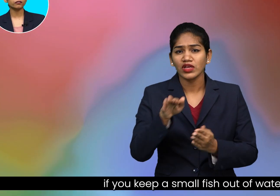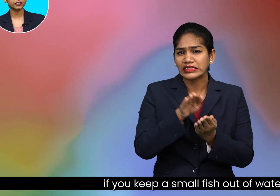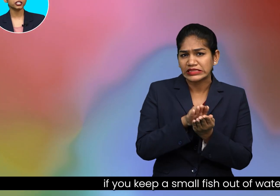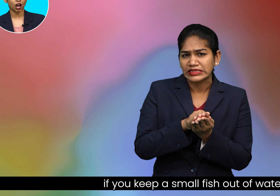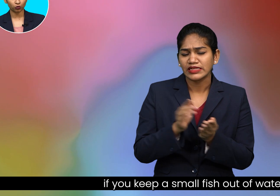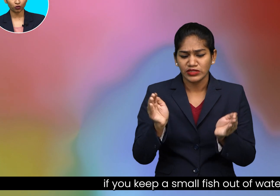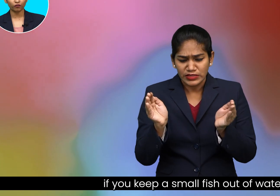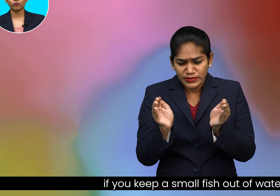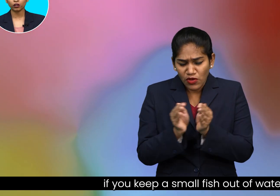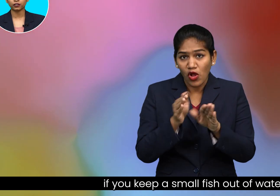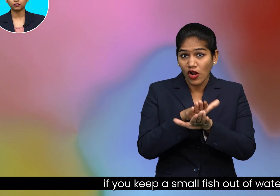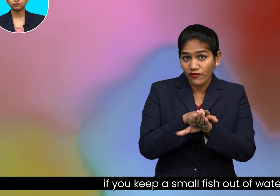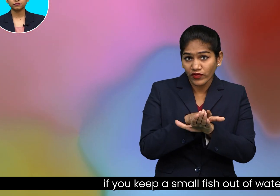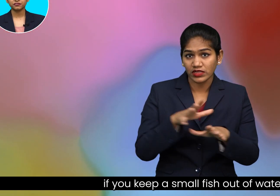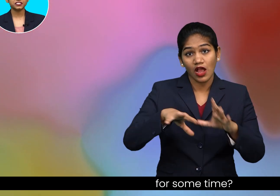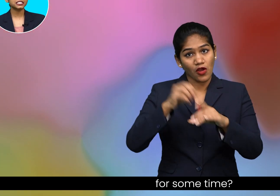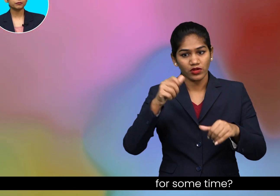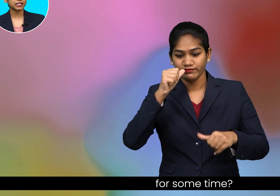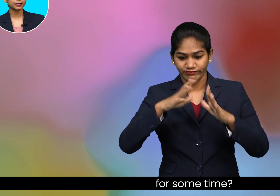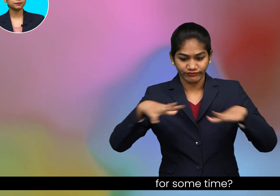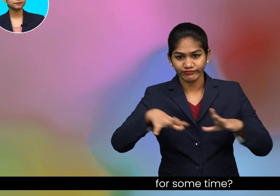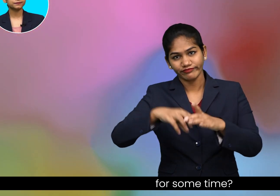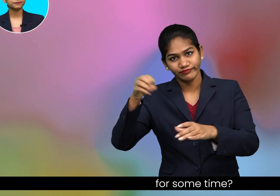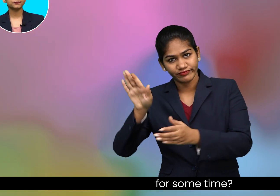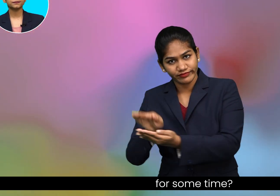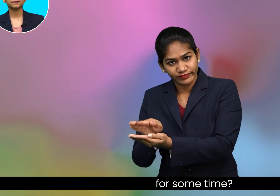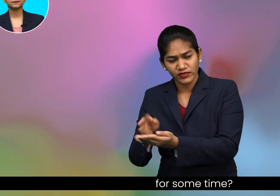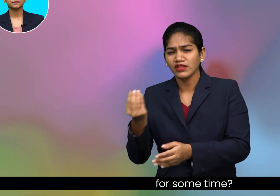small fish out of water for some time?